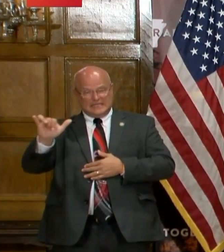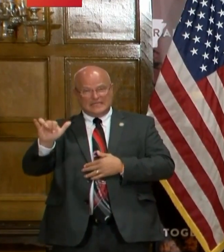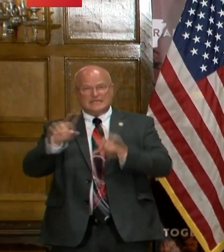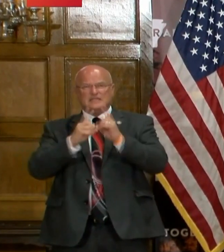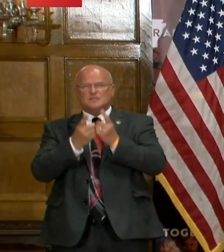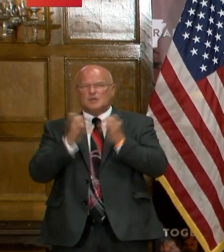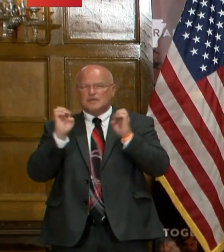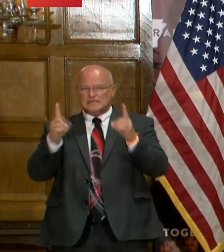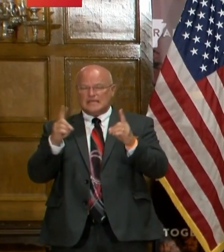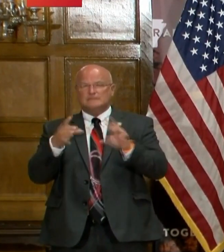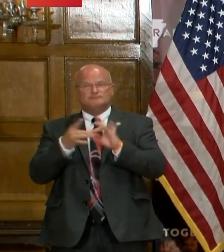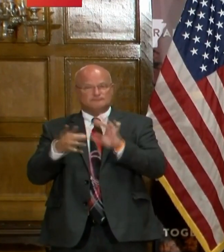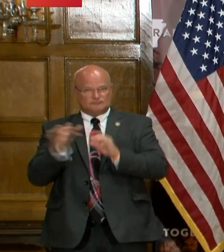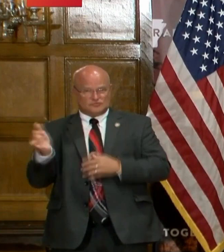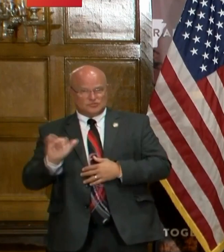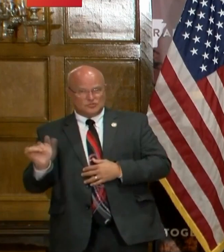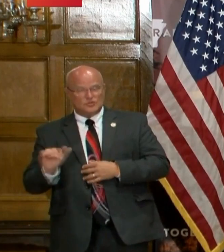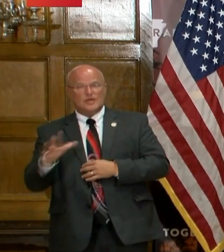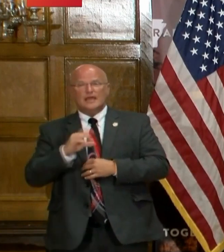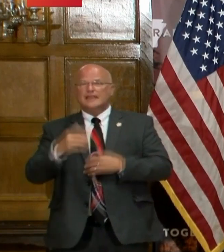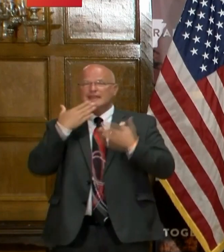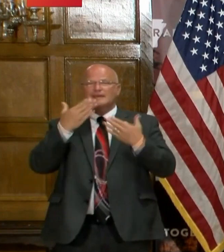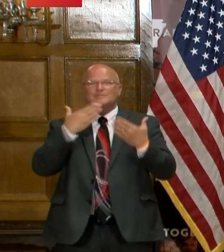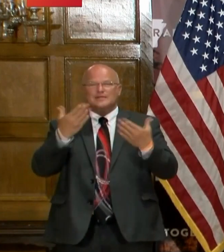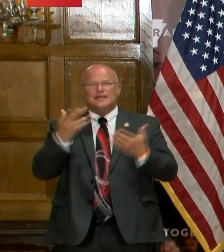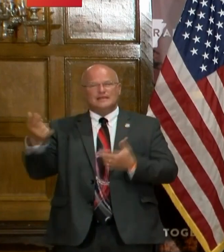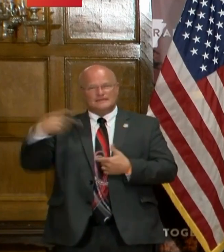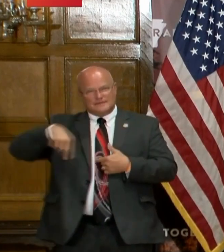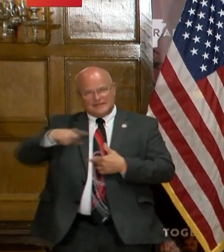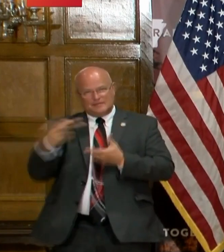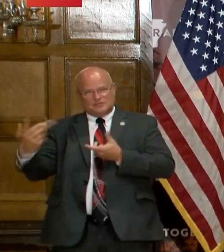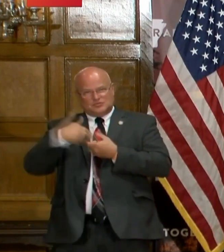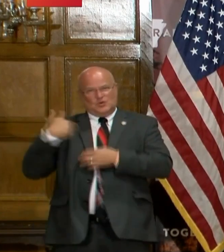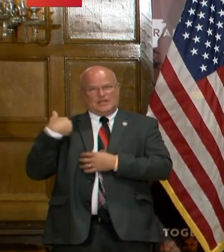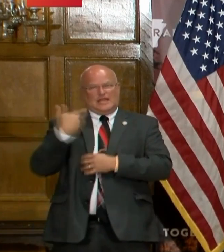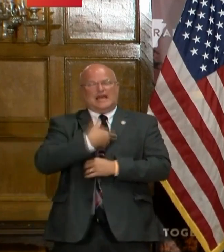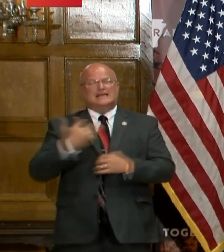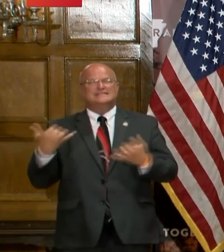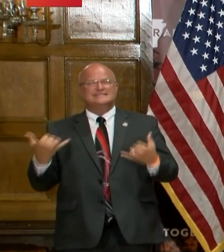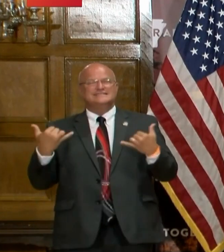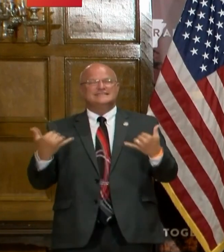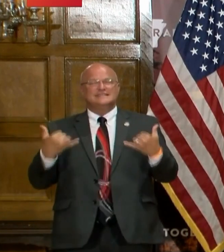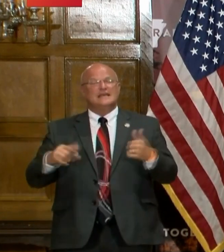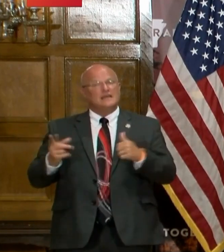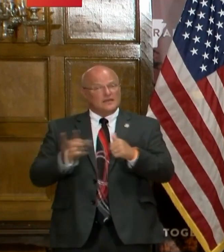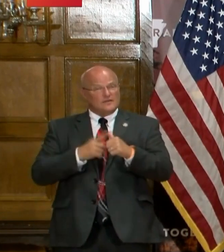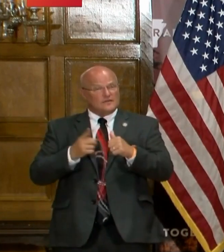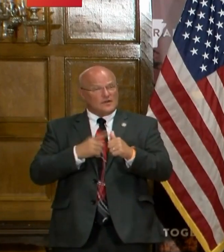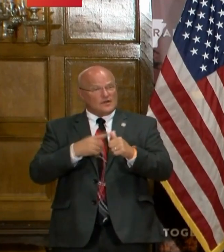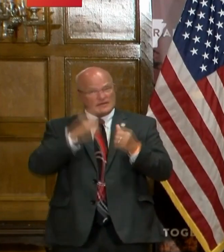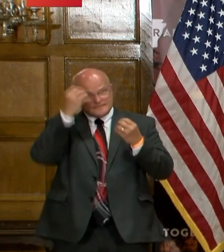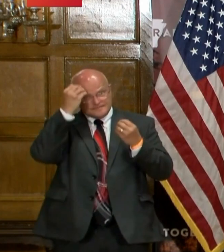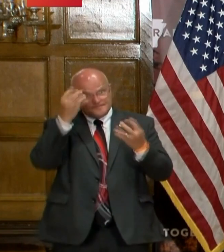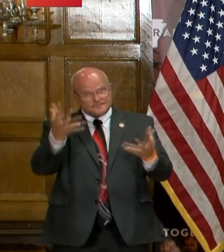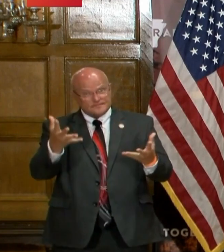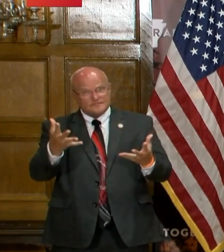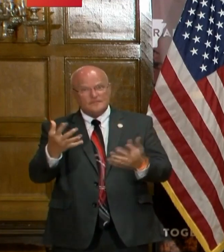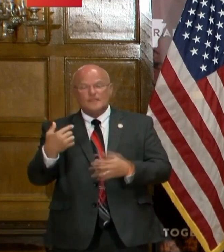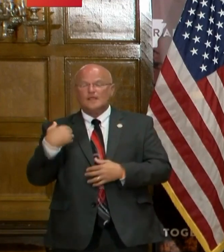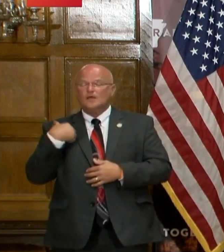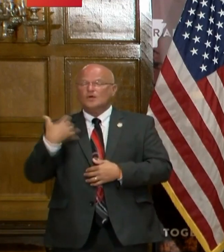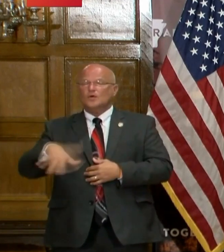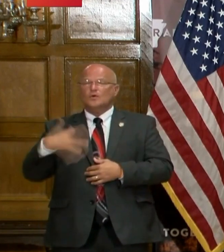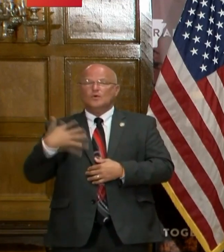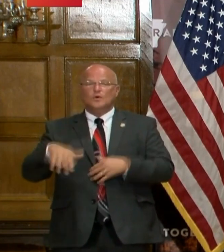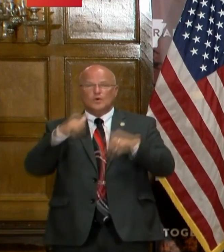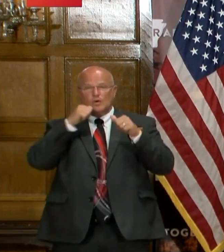will have some remarks as well, and I appreciate them joining me today. And first, let me say we've been